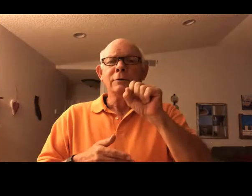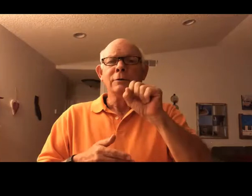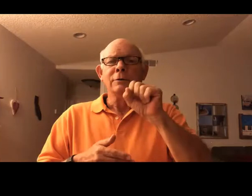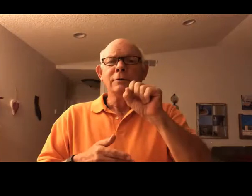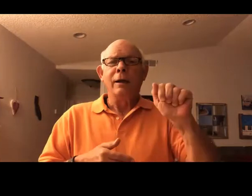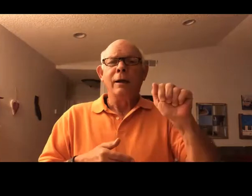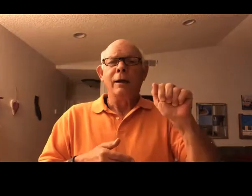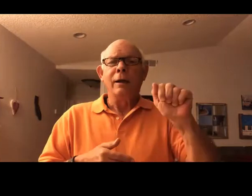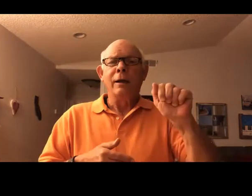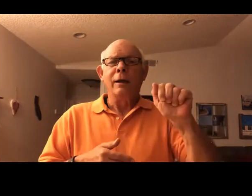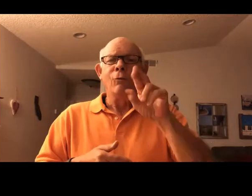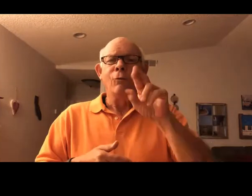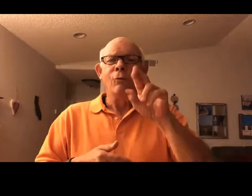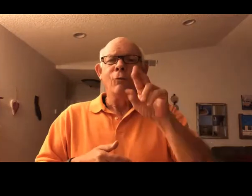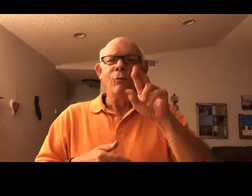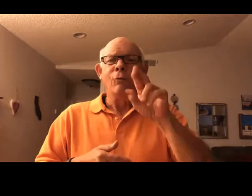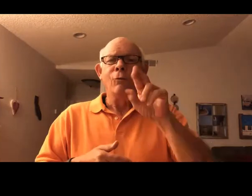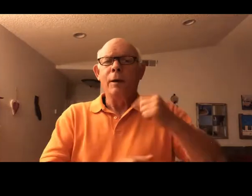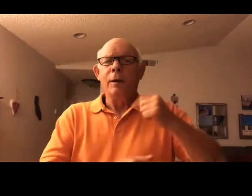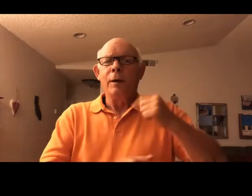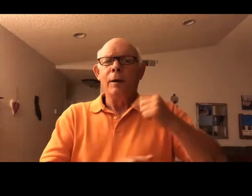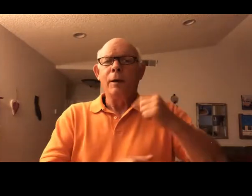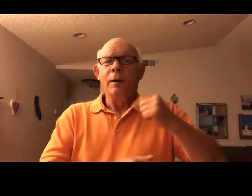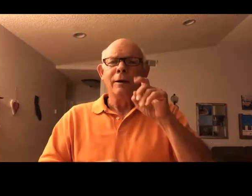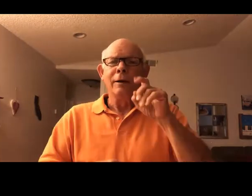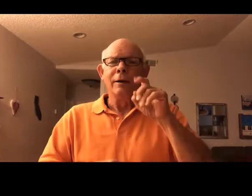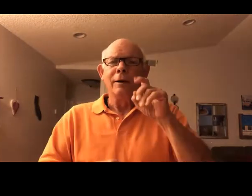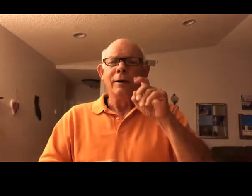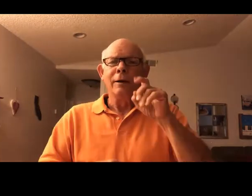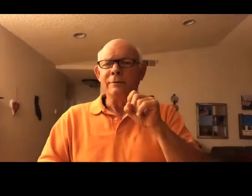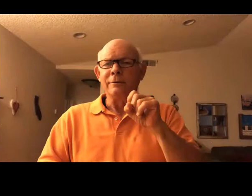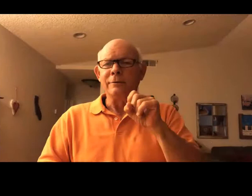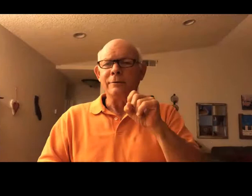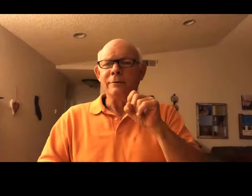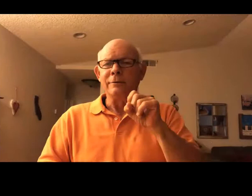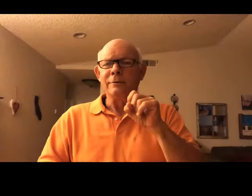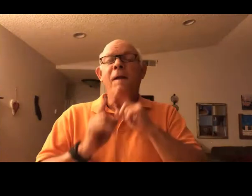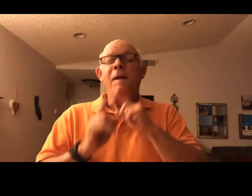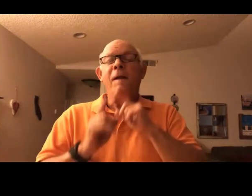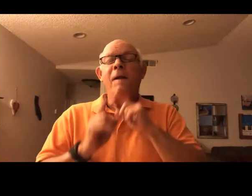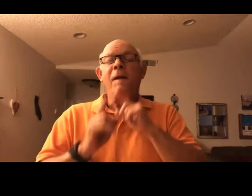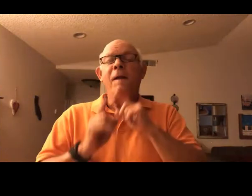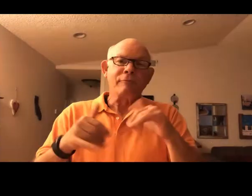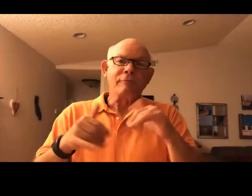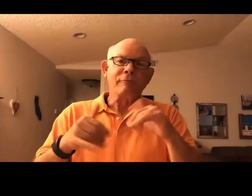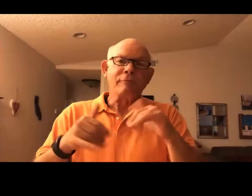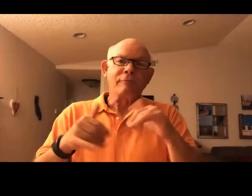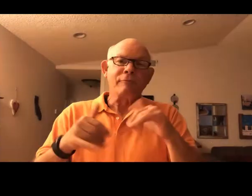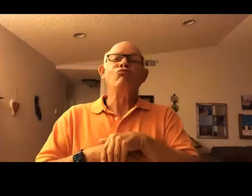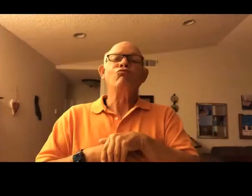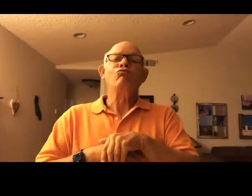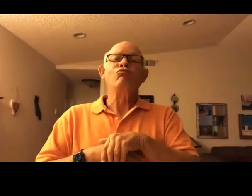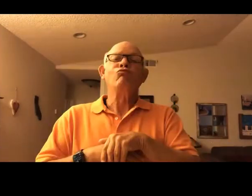And so we were playing against San Rafael Military Academy. We were the Berkeley School for the